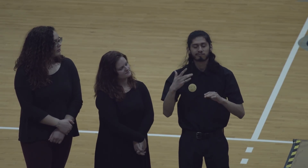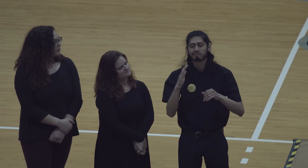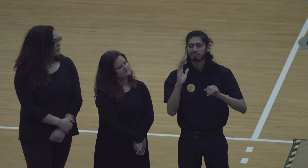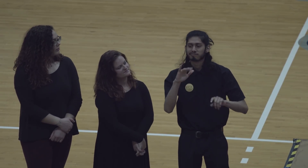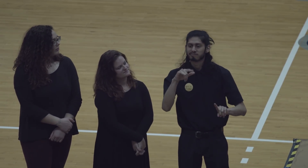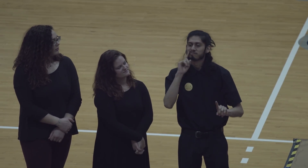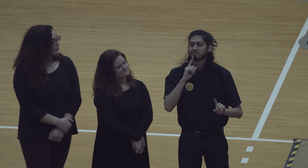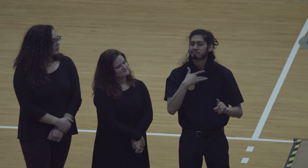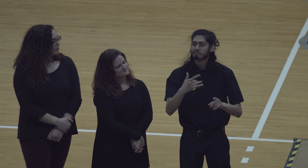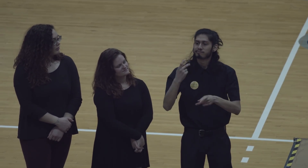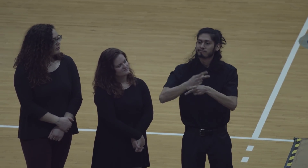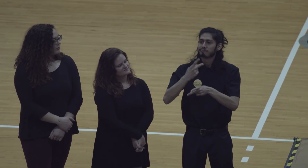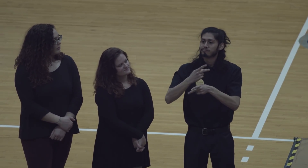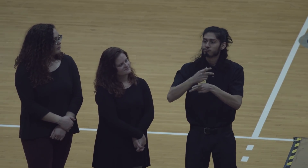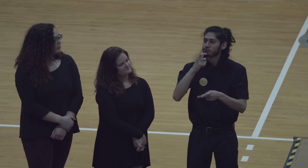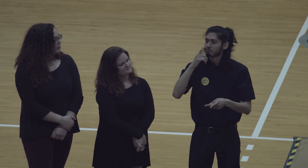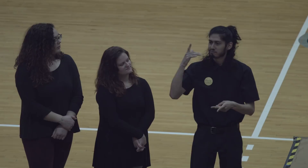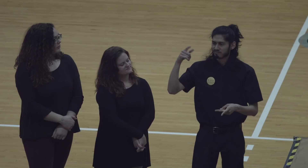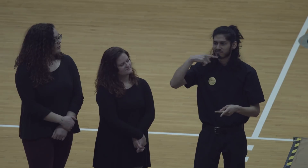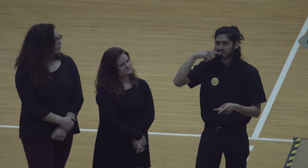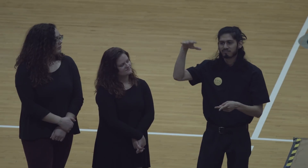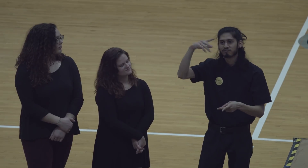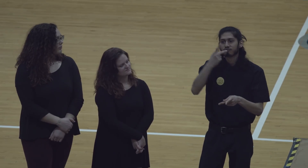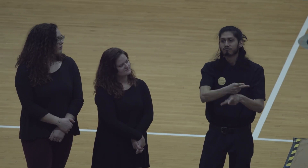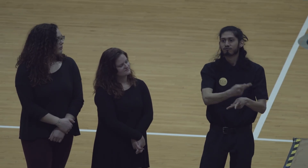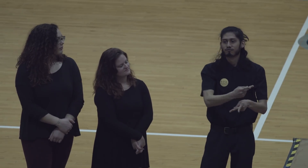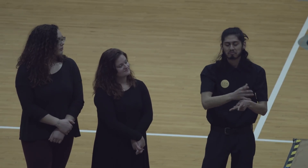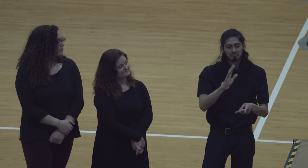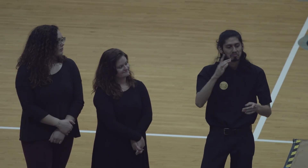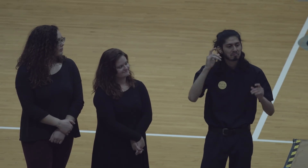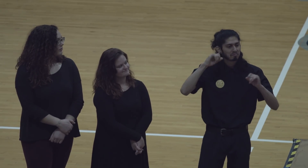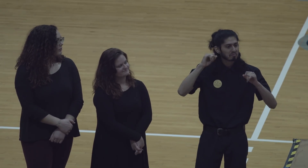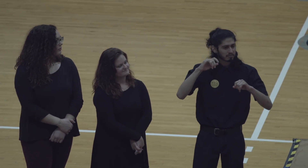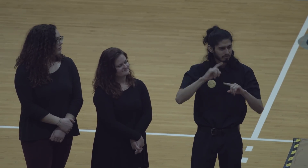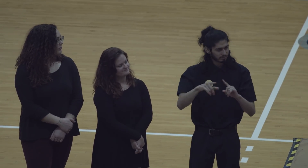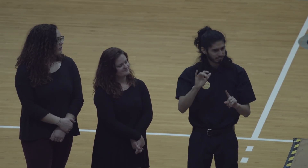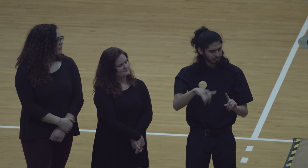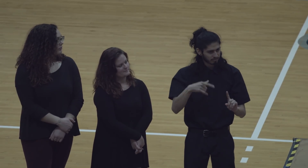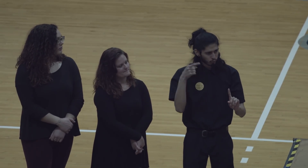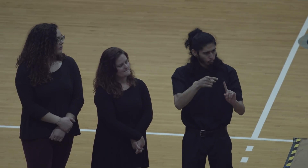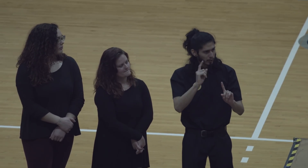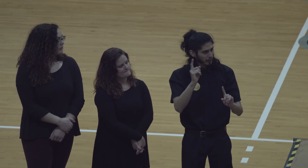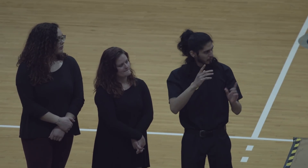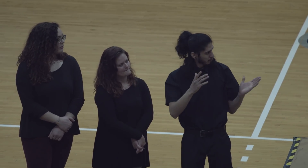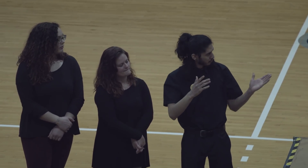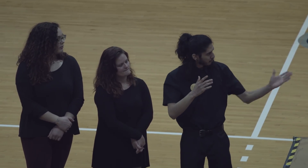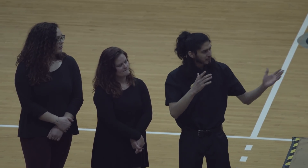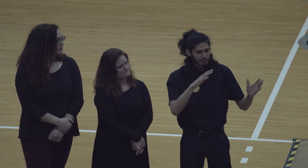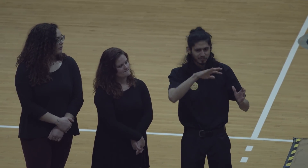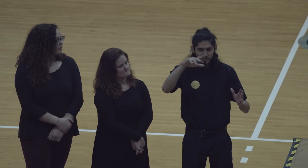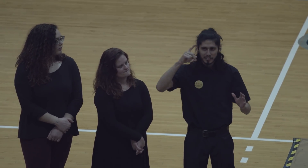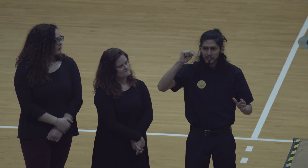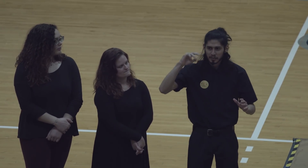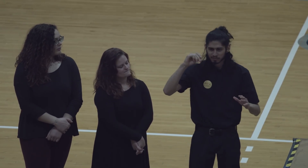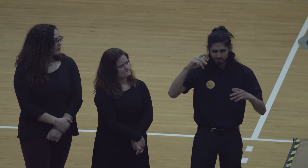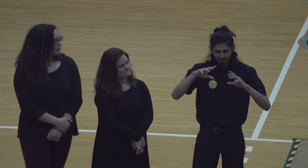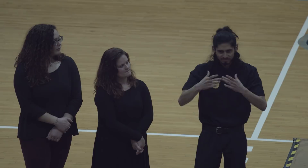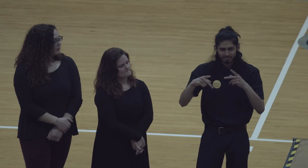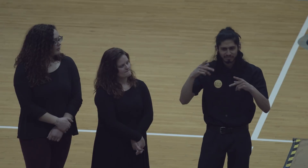work that deaf people have been engaged in as leaders. To know that deaf people don't have to